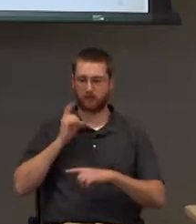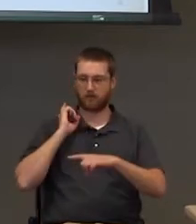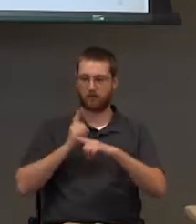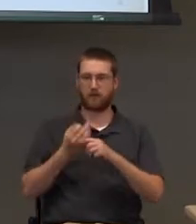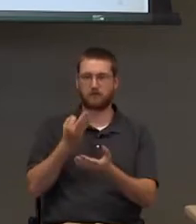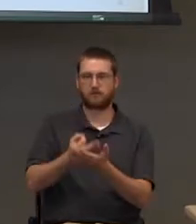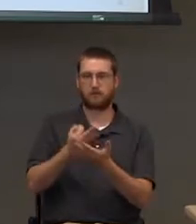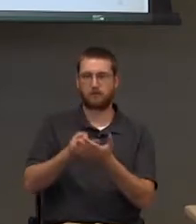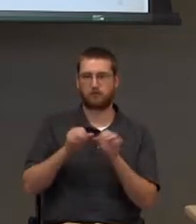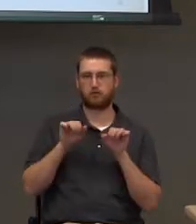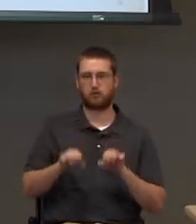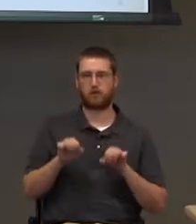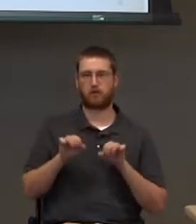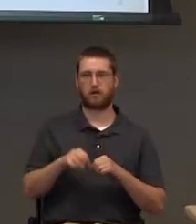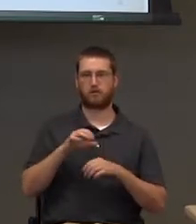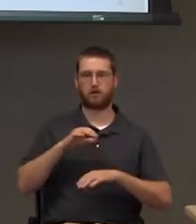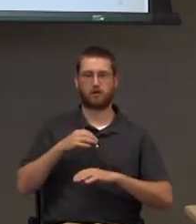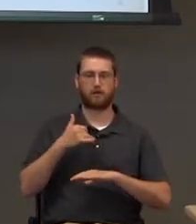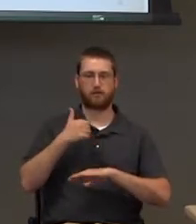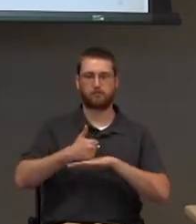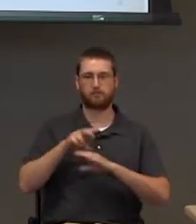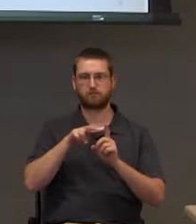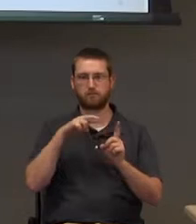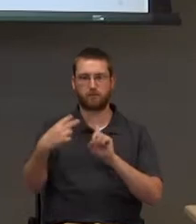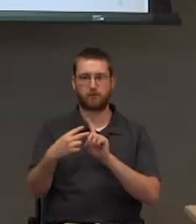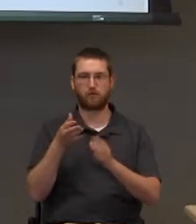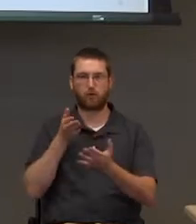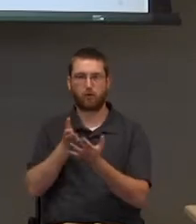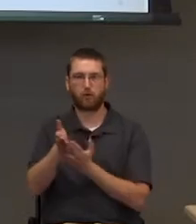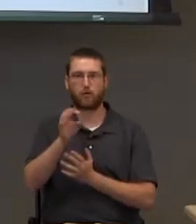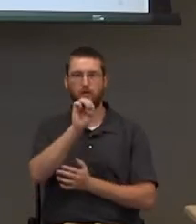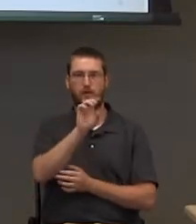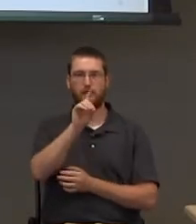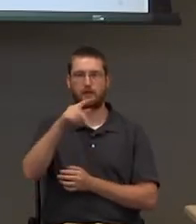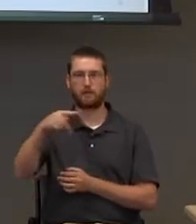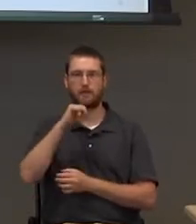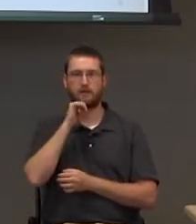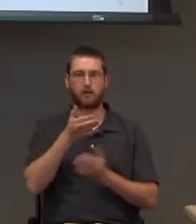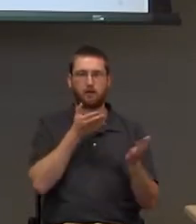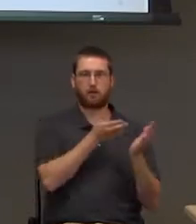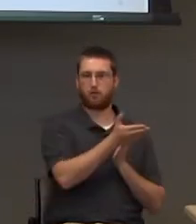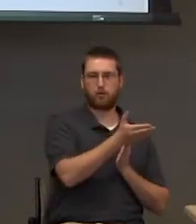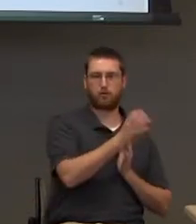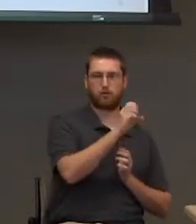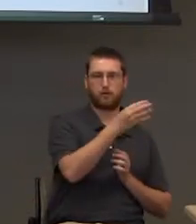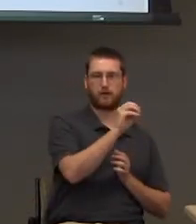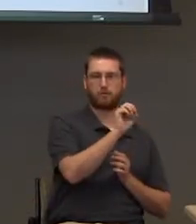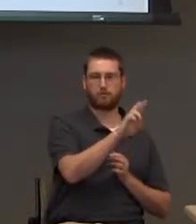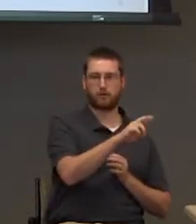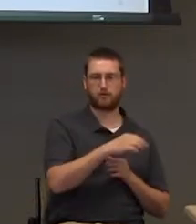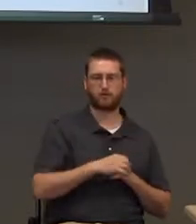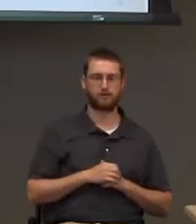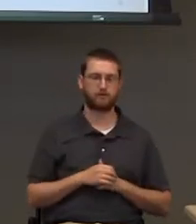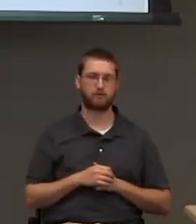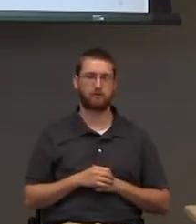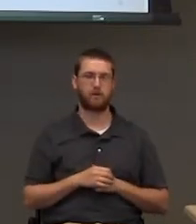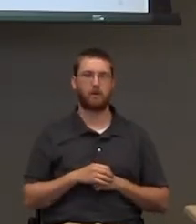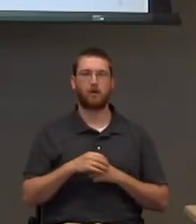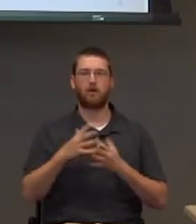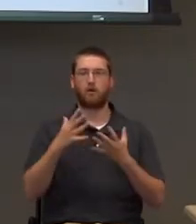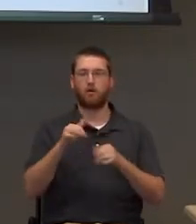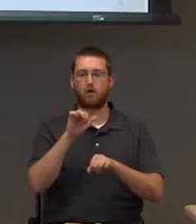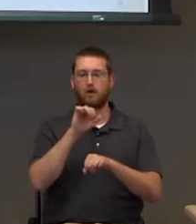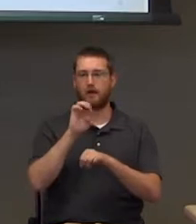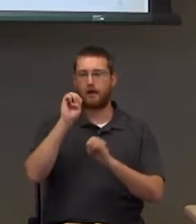from a financial capacity standpoint to be done through the EDP organization and not through a Chamber of Commerce. Create an education workforce